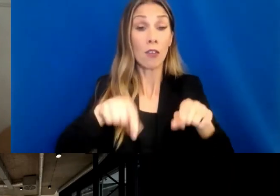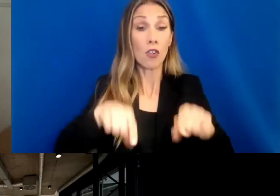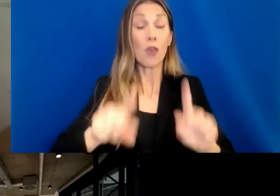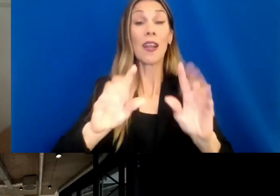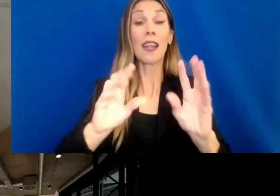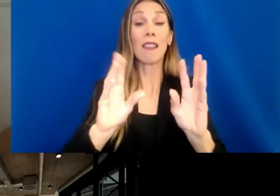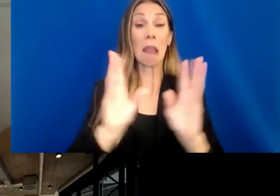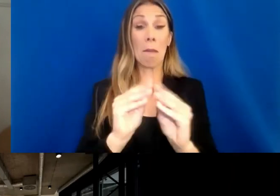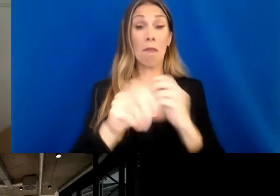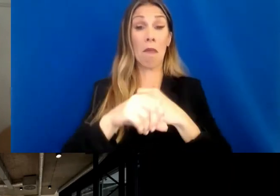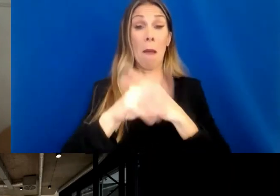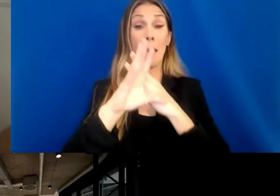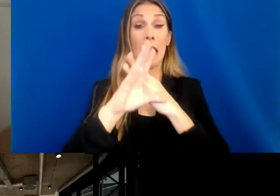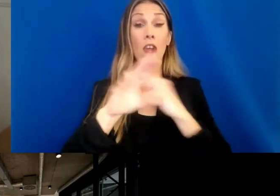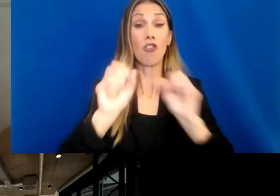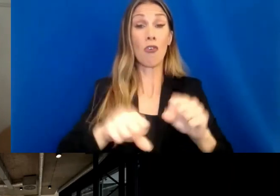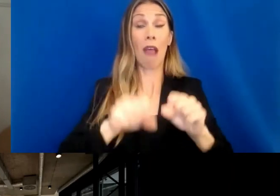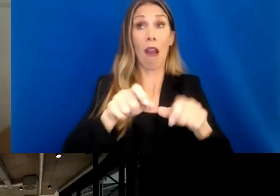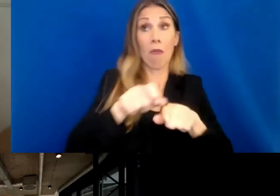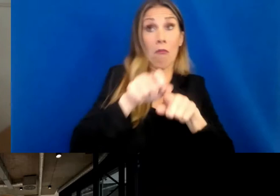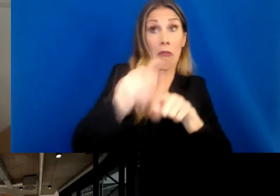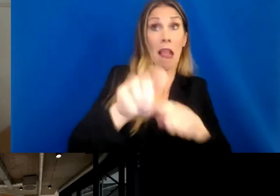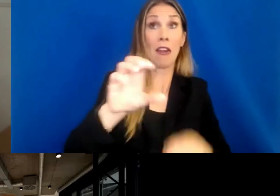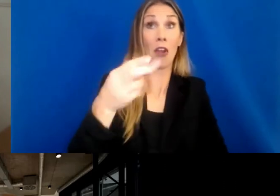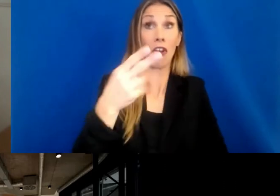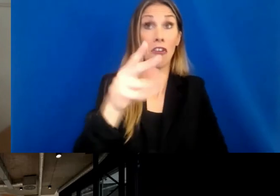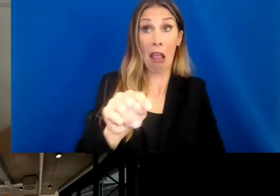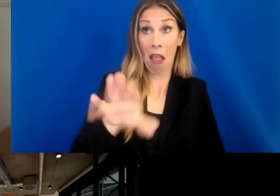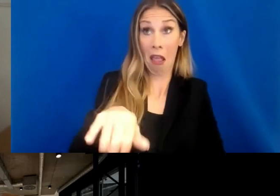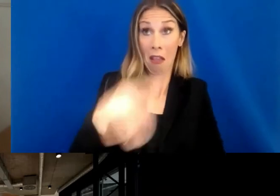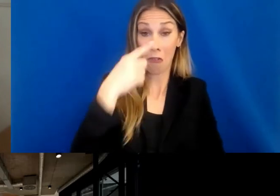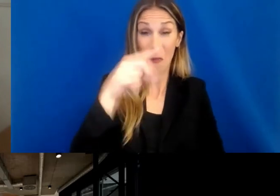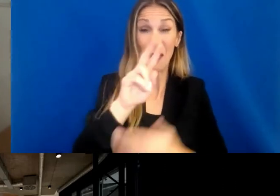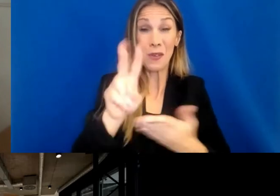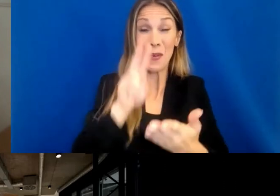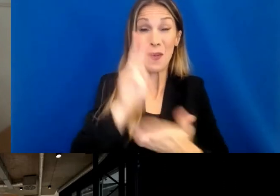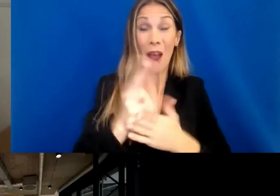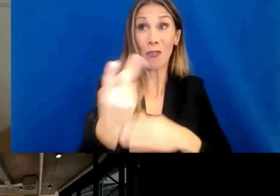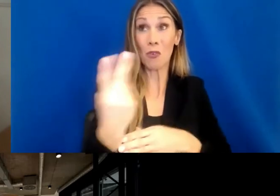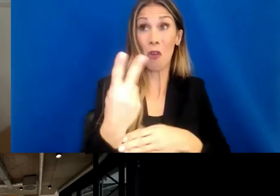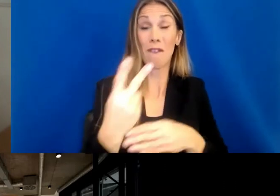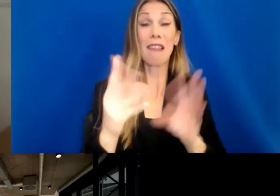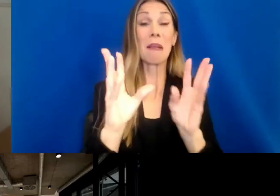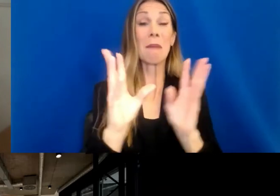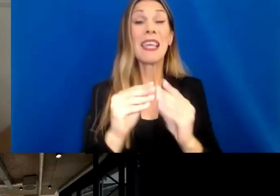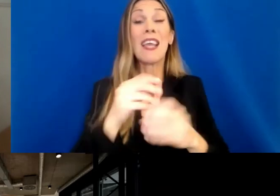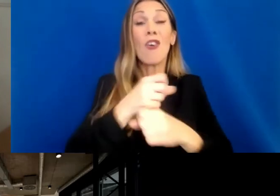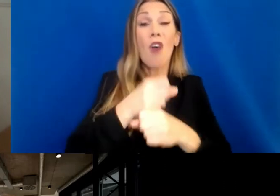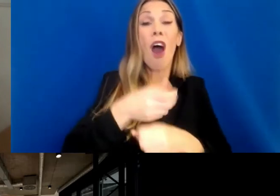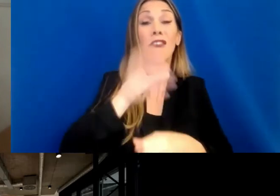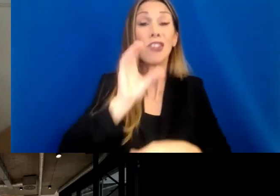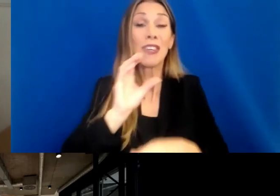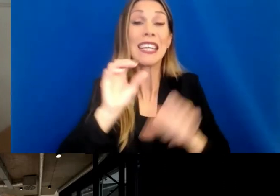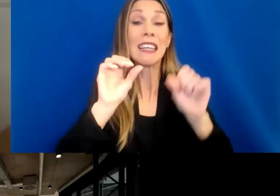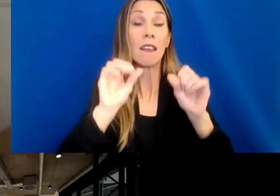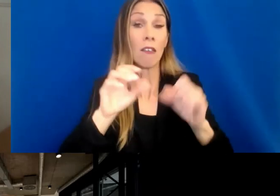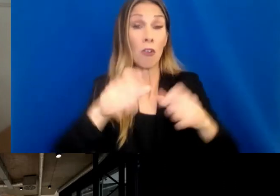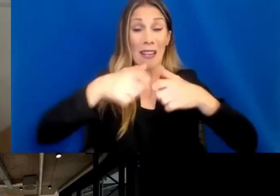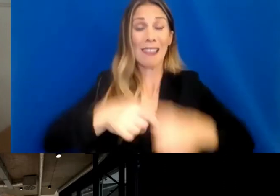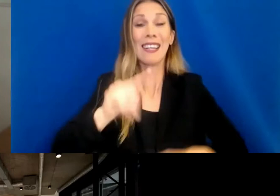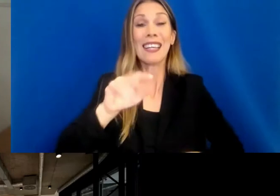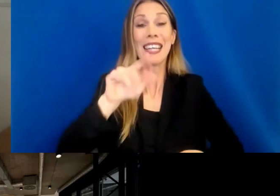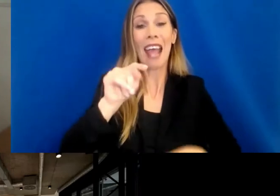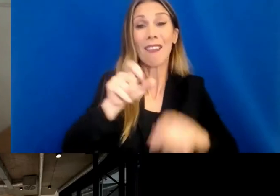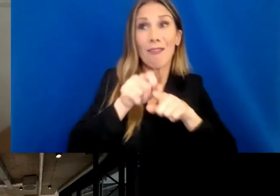chat and say, let's get together in 2 hours and have a cup of coffee together. That can be a text chat, or you yourselves within